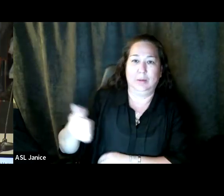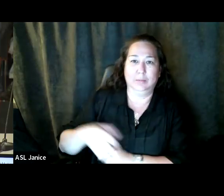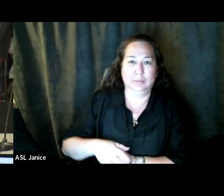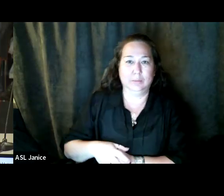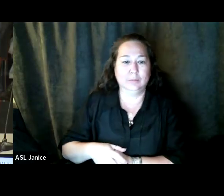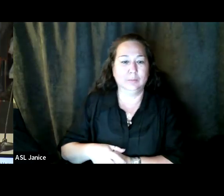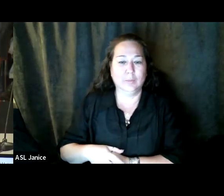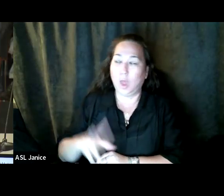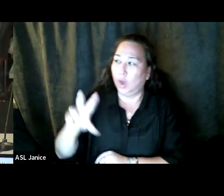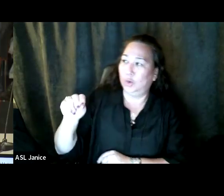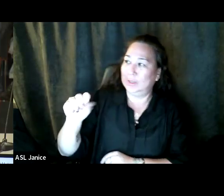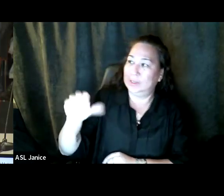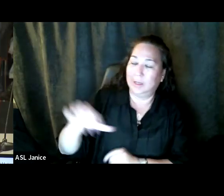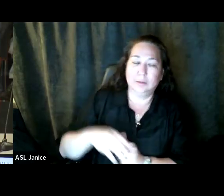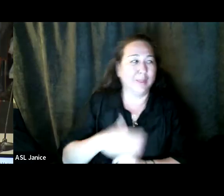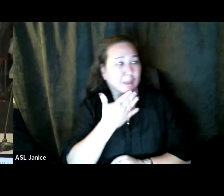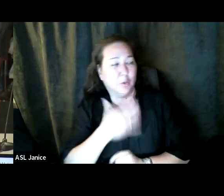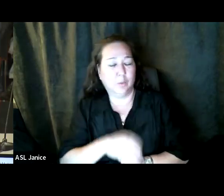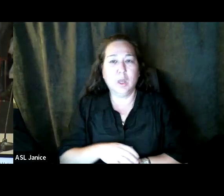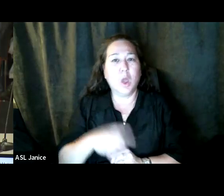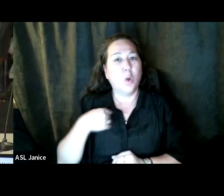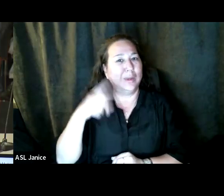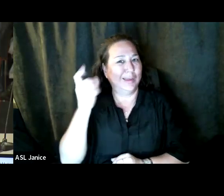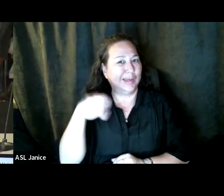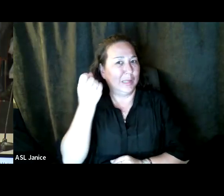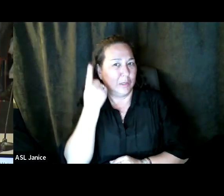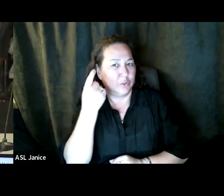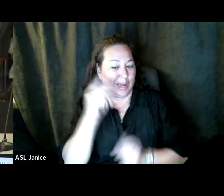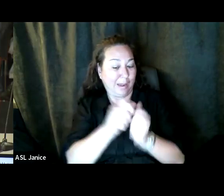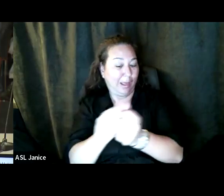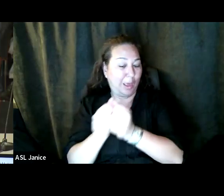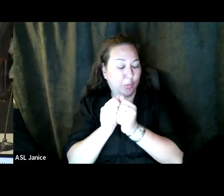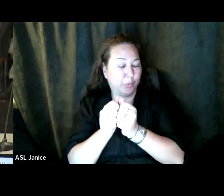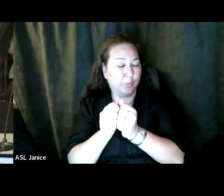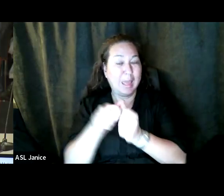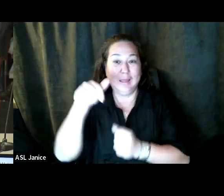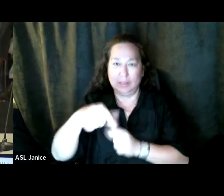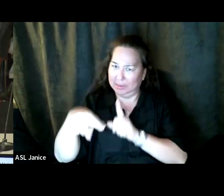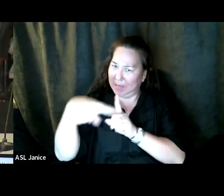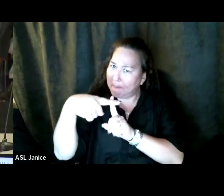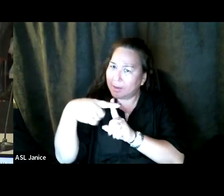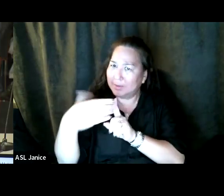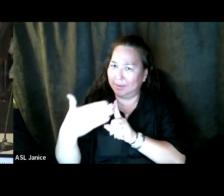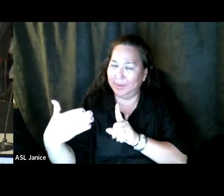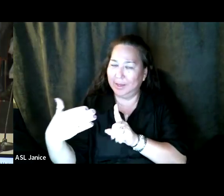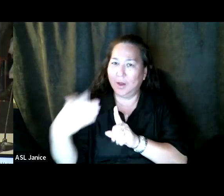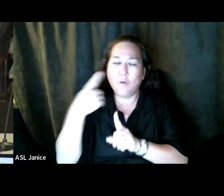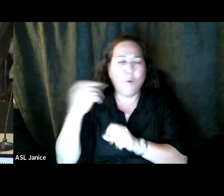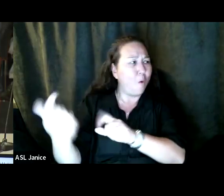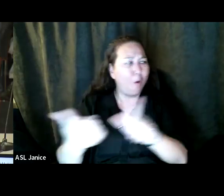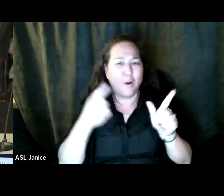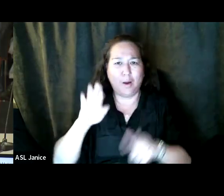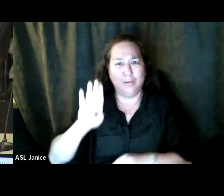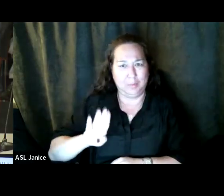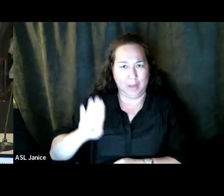you. One thing that we need to understand altogether is that this is a positive thing for the entire city of Boston, for the